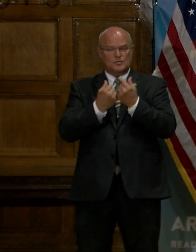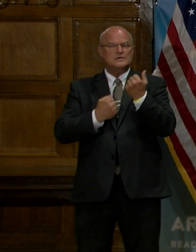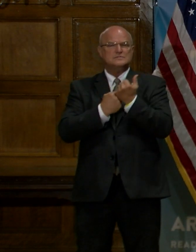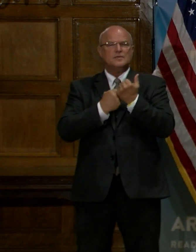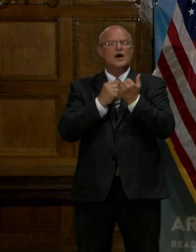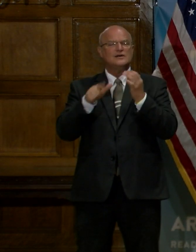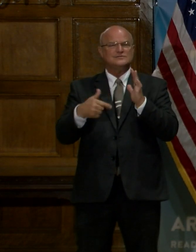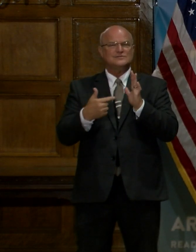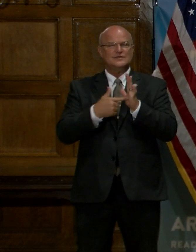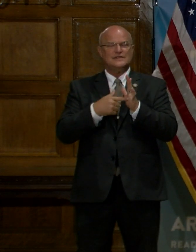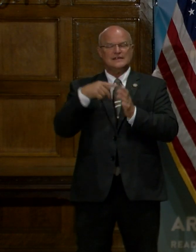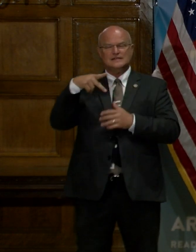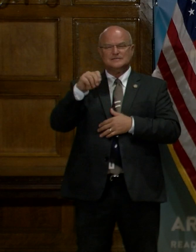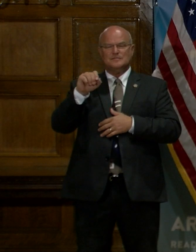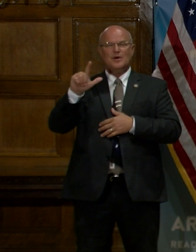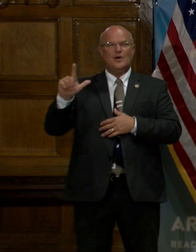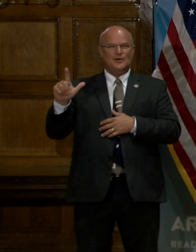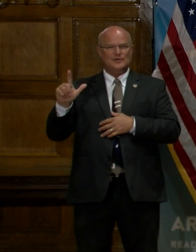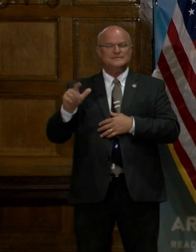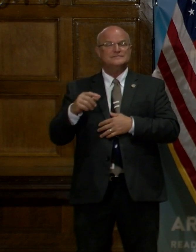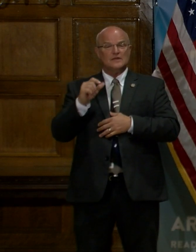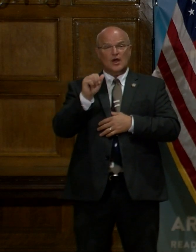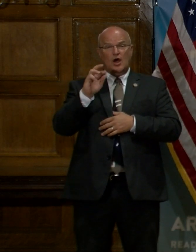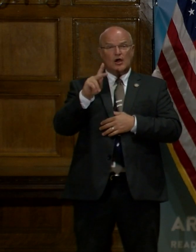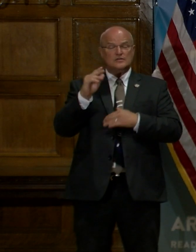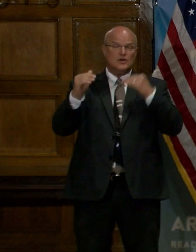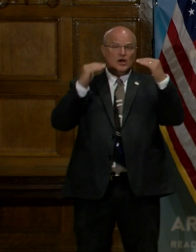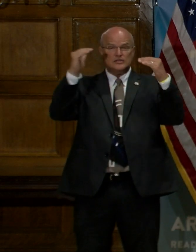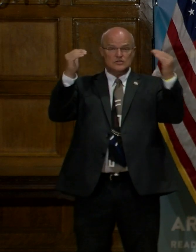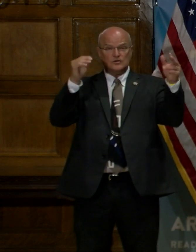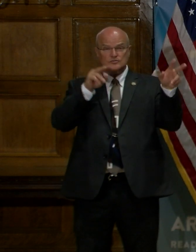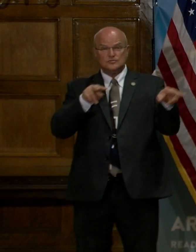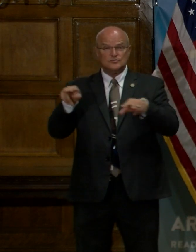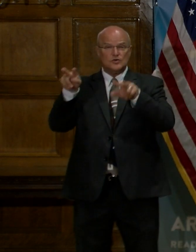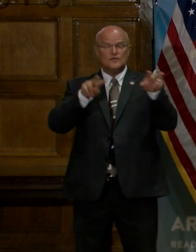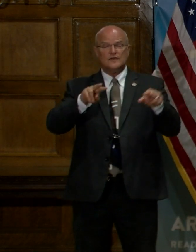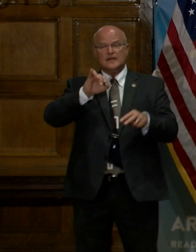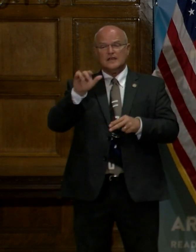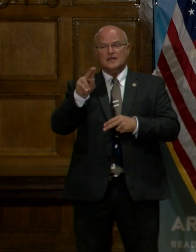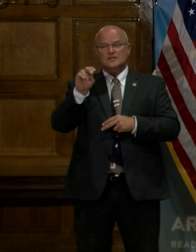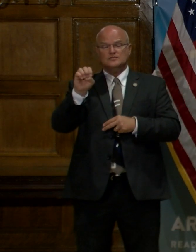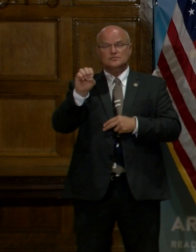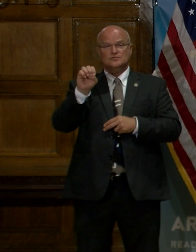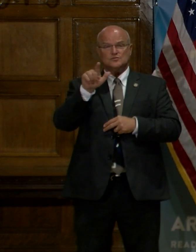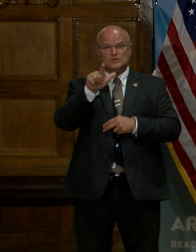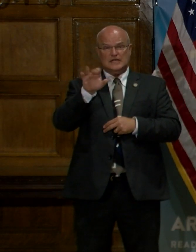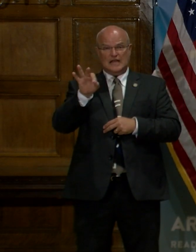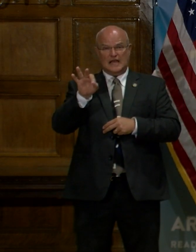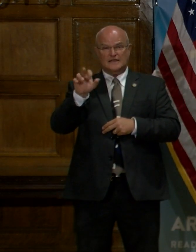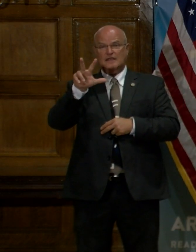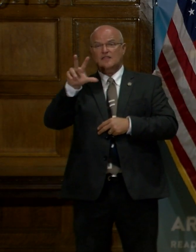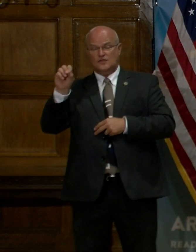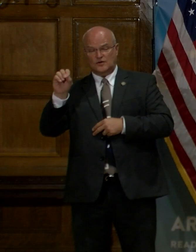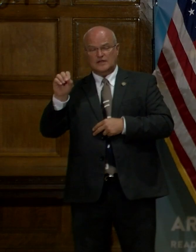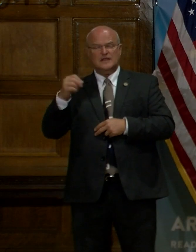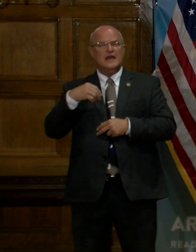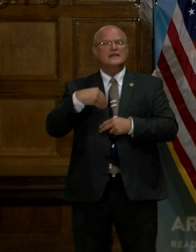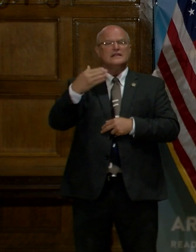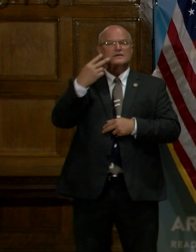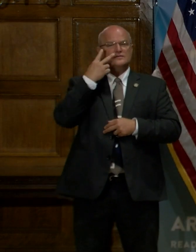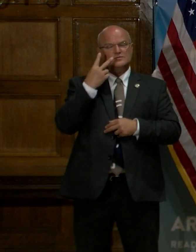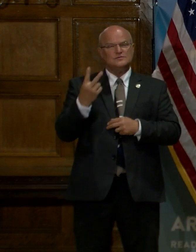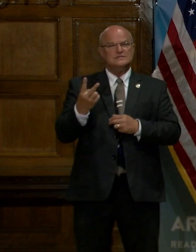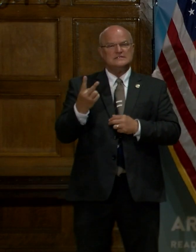sponsored this poll, an Arkansas adult survey, June 29th through the 30th. We'll go to the next one and you'll